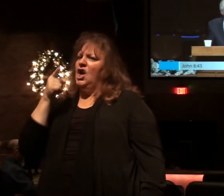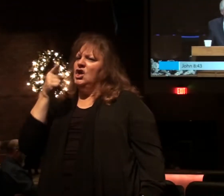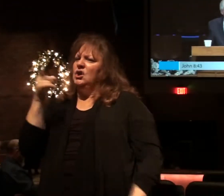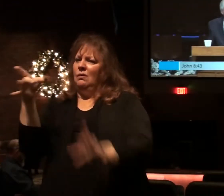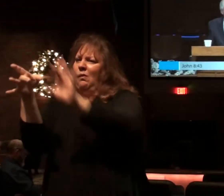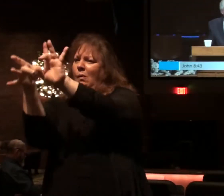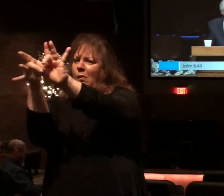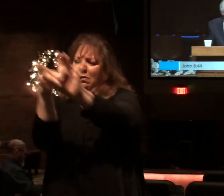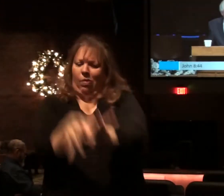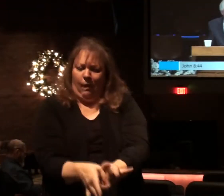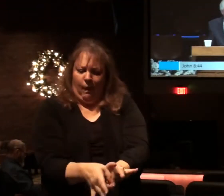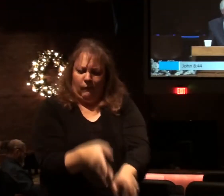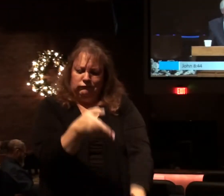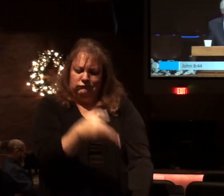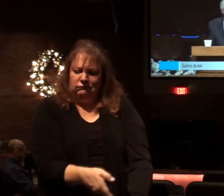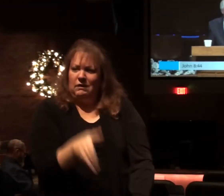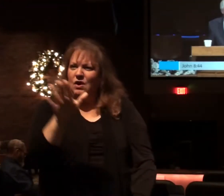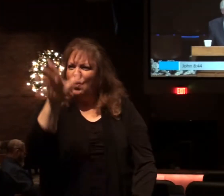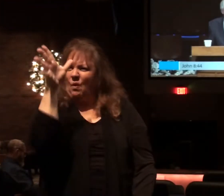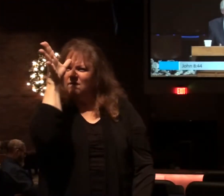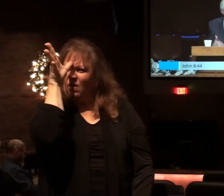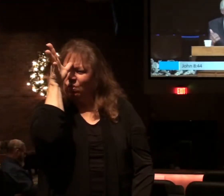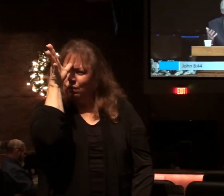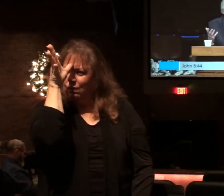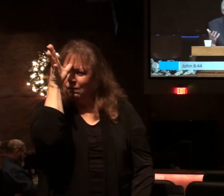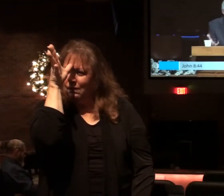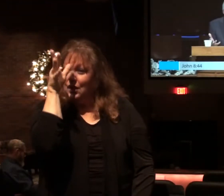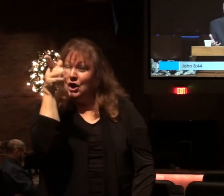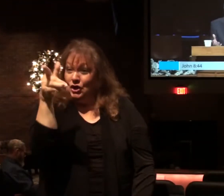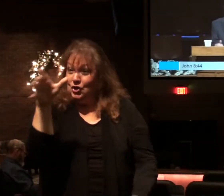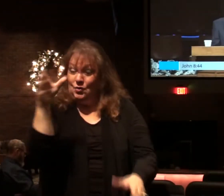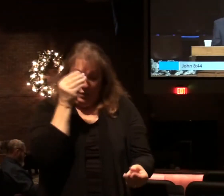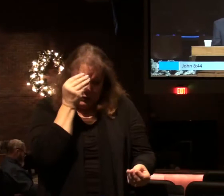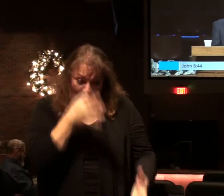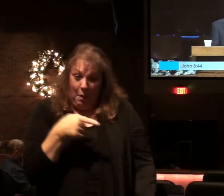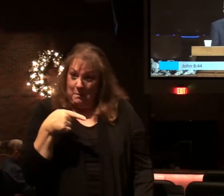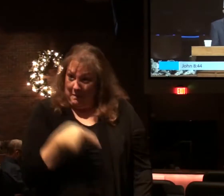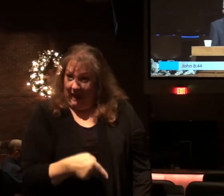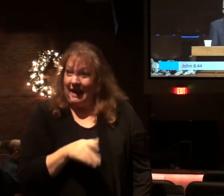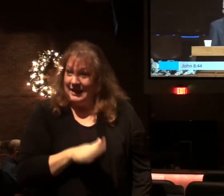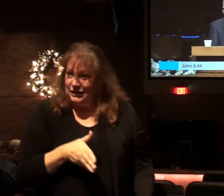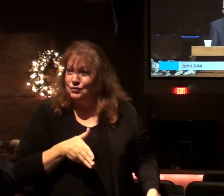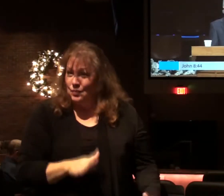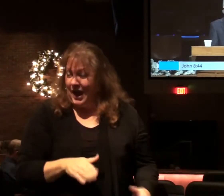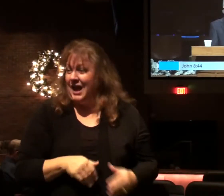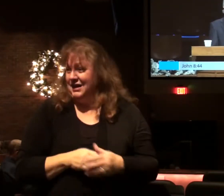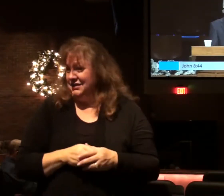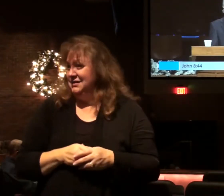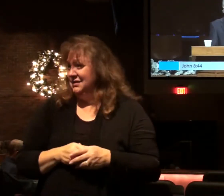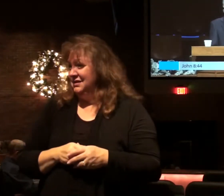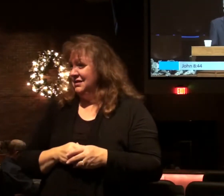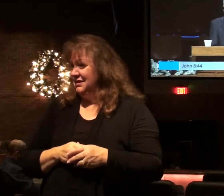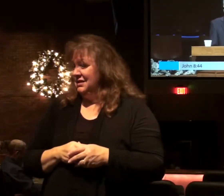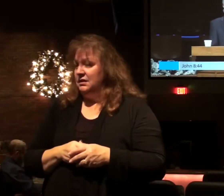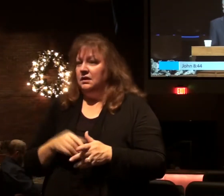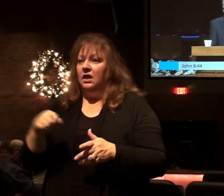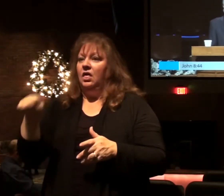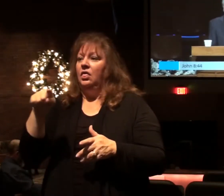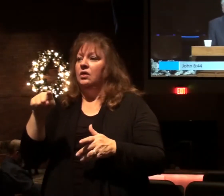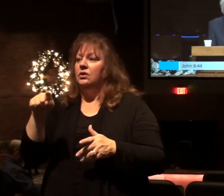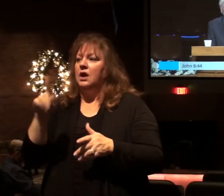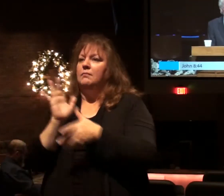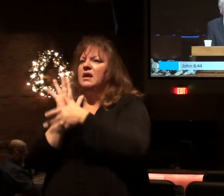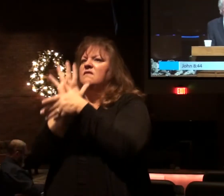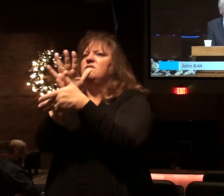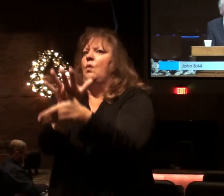of your father, the devil. You want to do the desires of your father. They're not being pushed